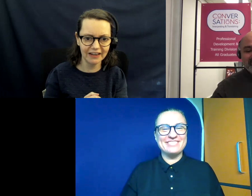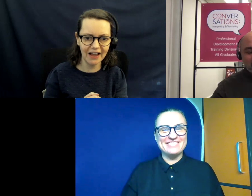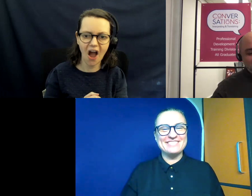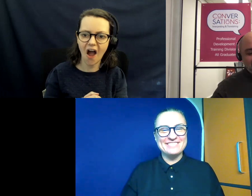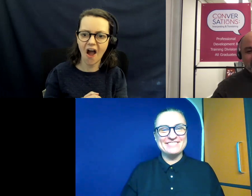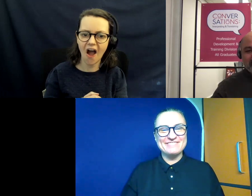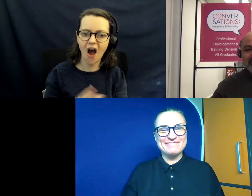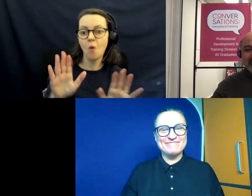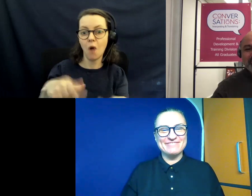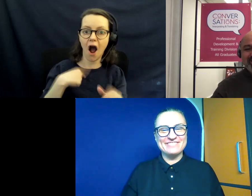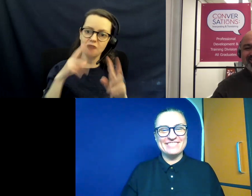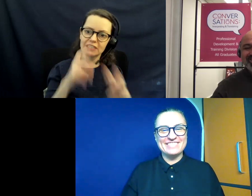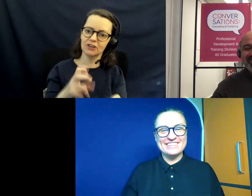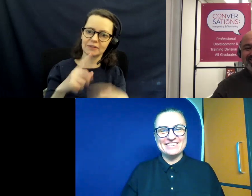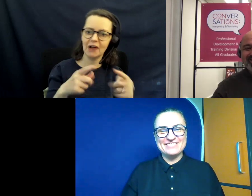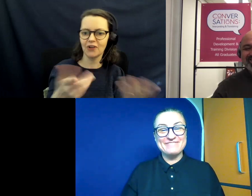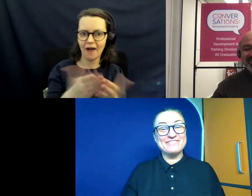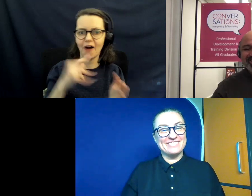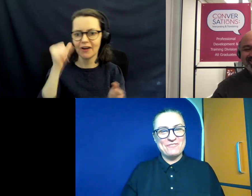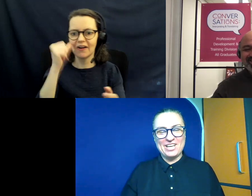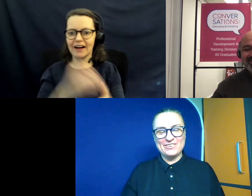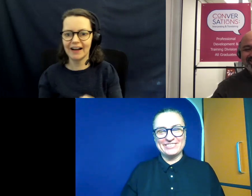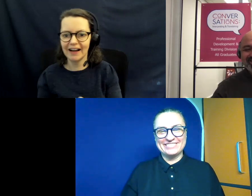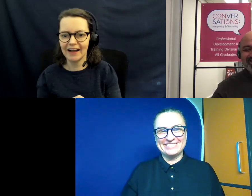Oh, I did my research,